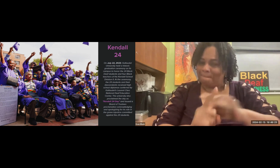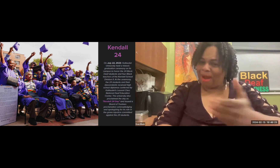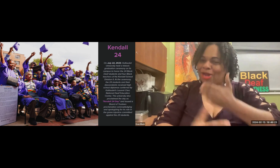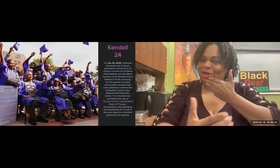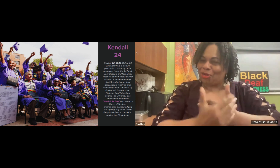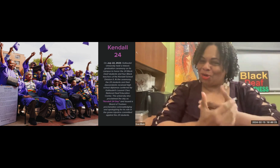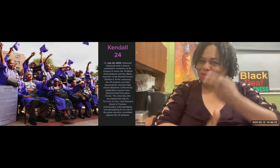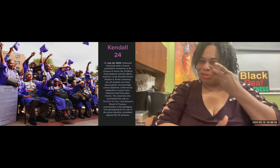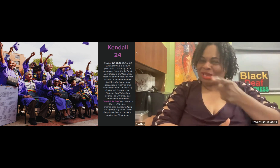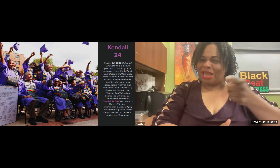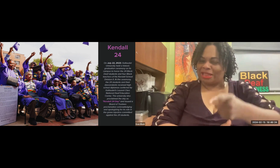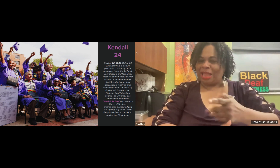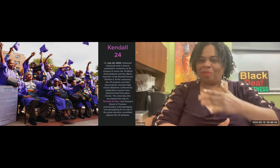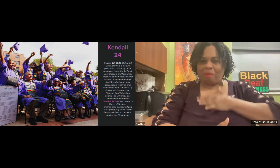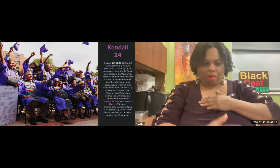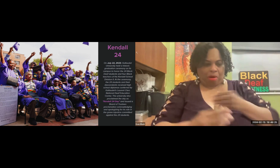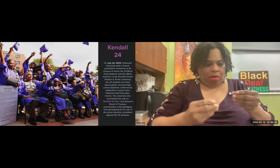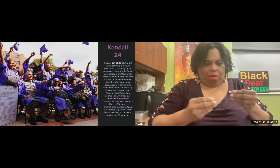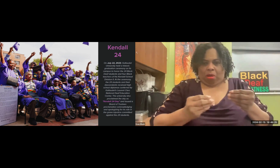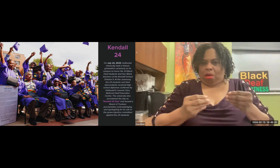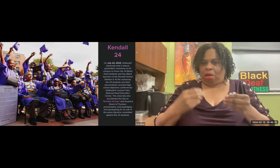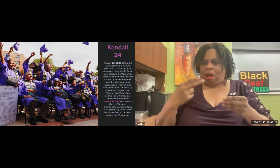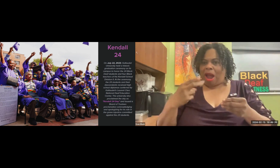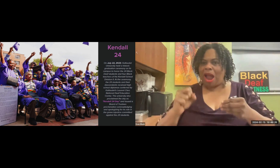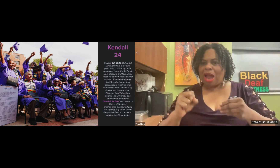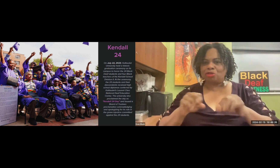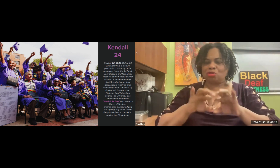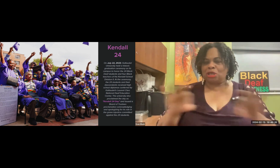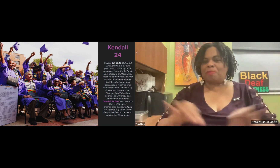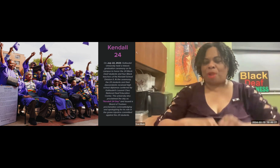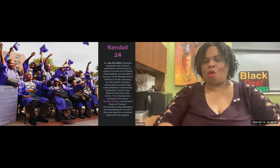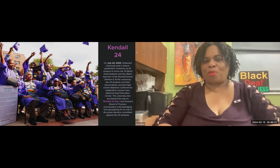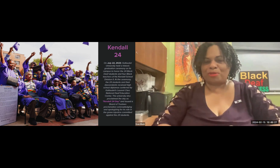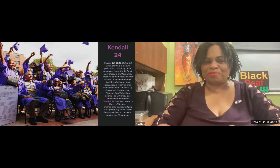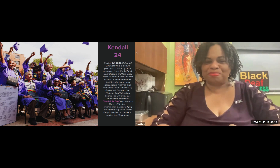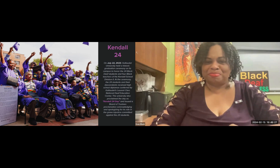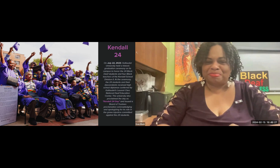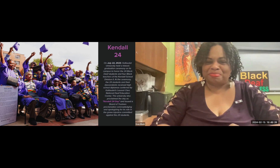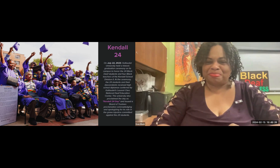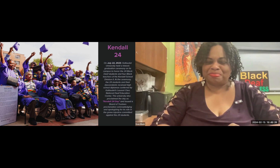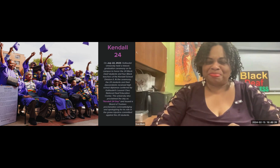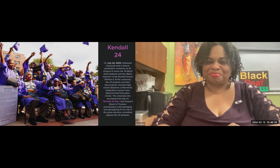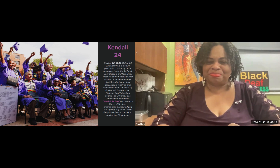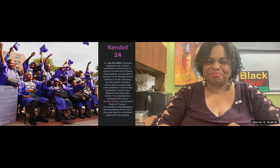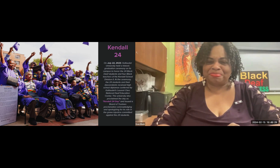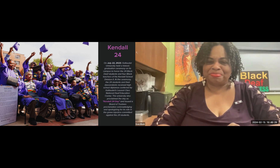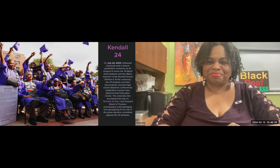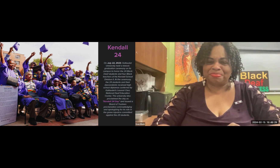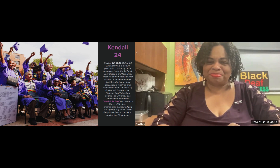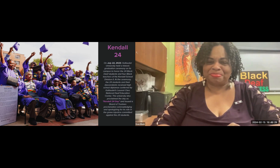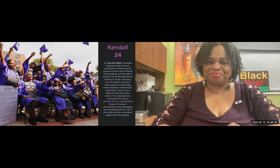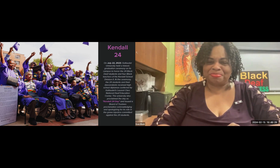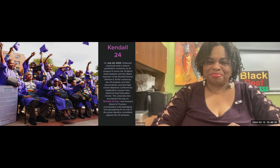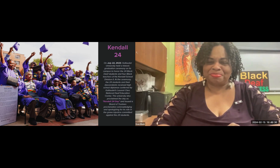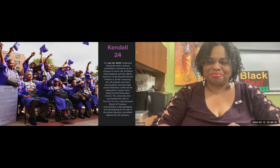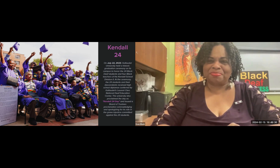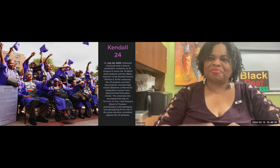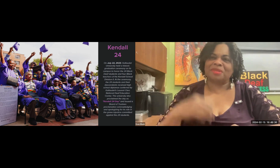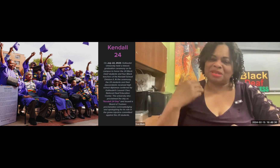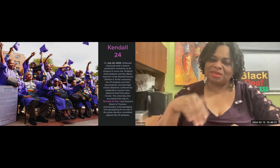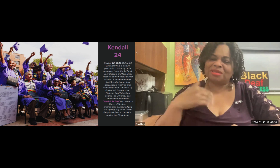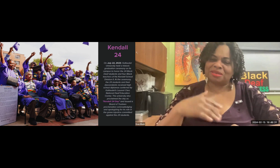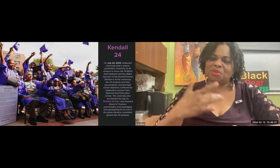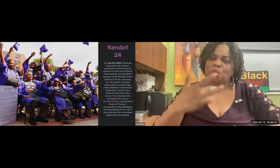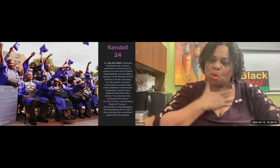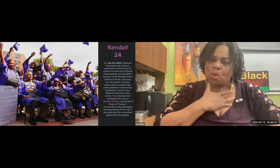diploma. This is definitely not a good piece of history, but it was so nice to see the way that they embrace those